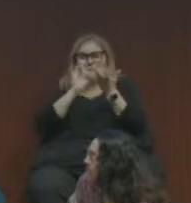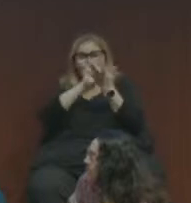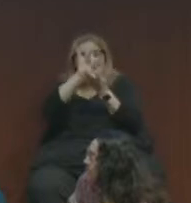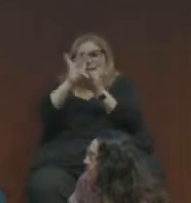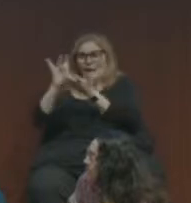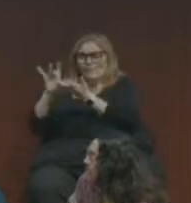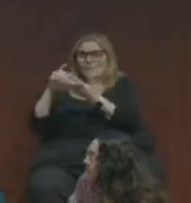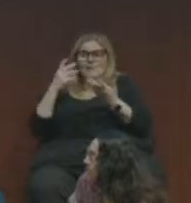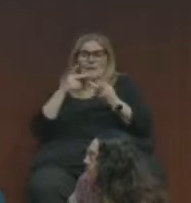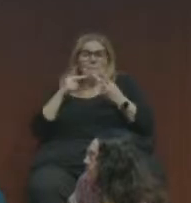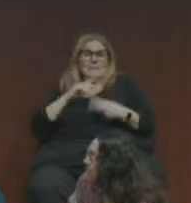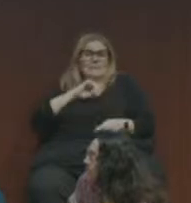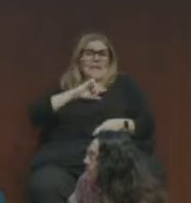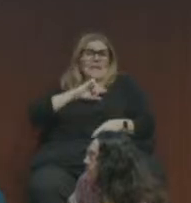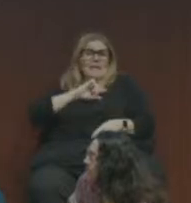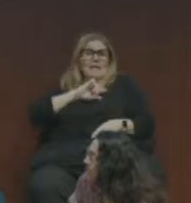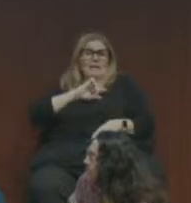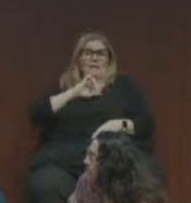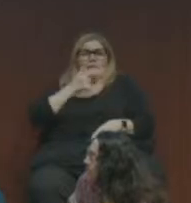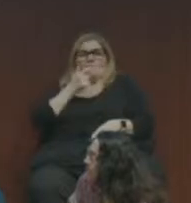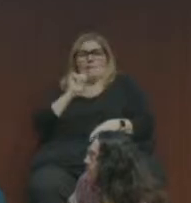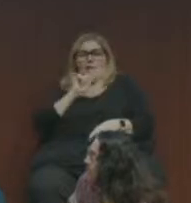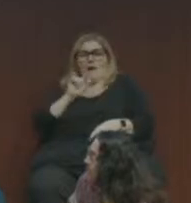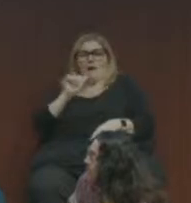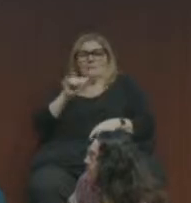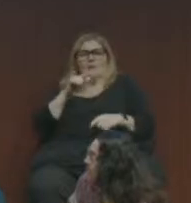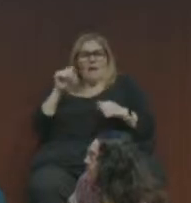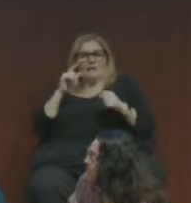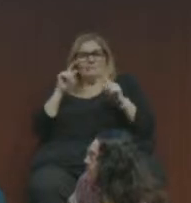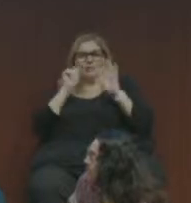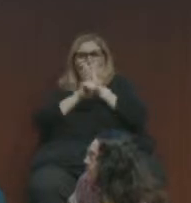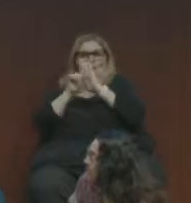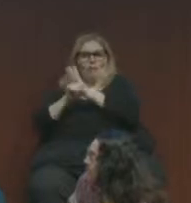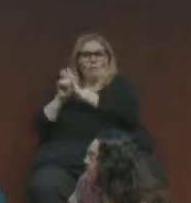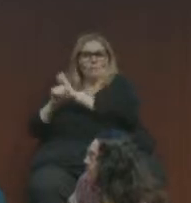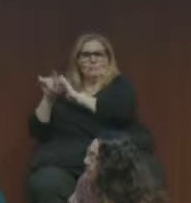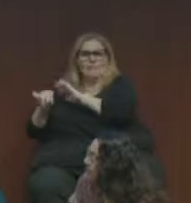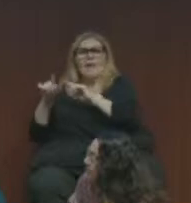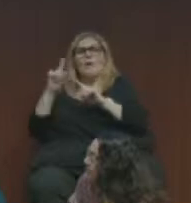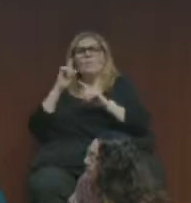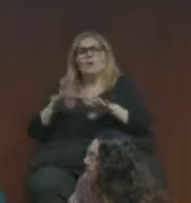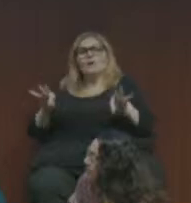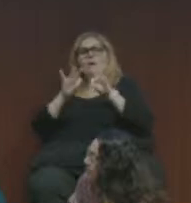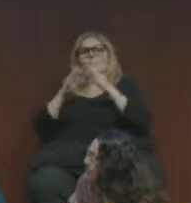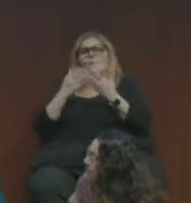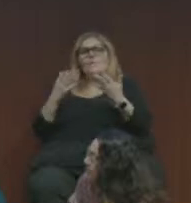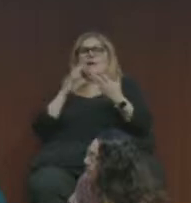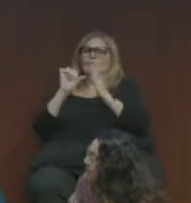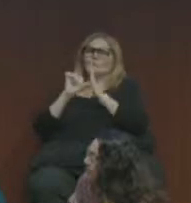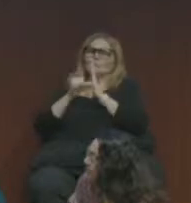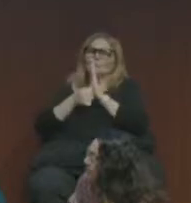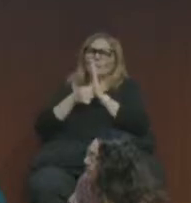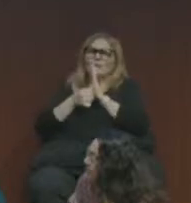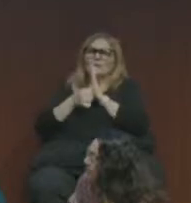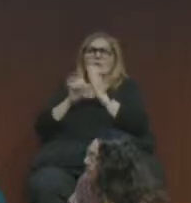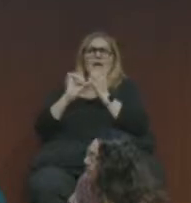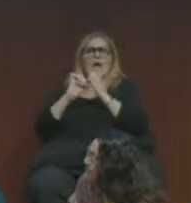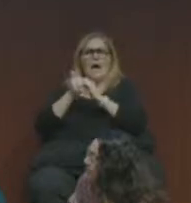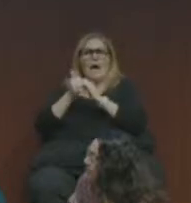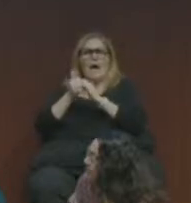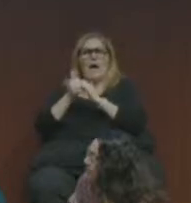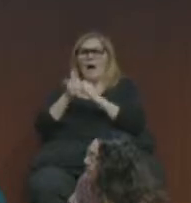like Gaza under genocide. But I think one important thing that I want to stress is